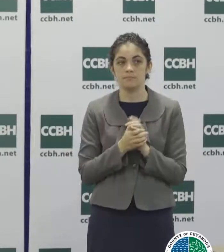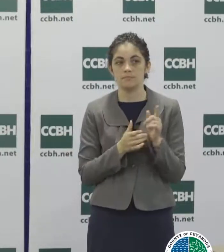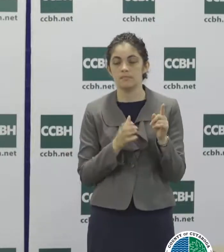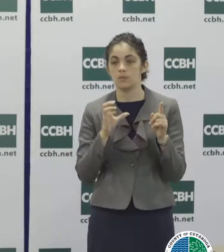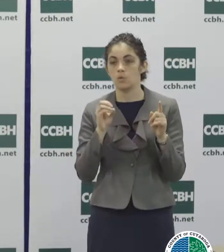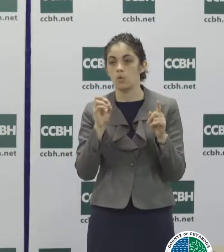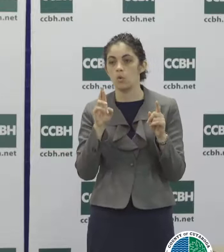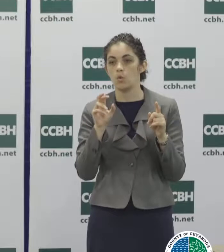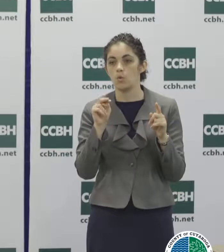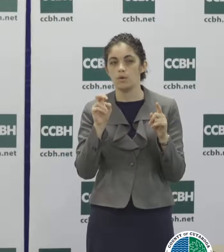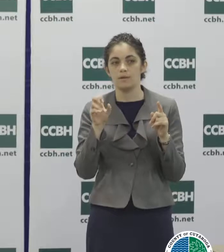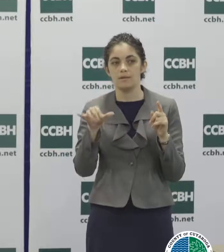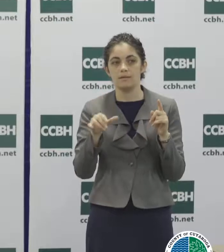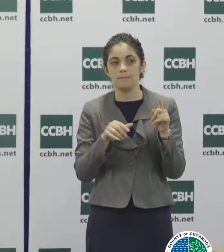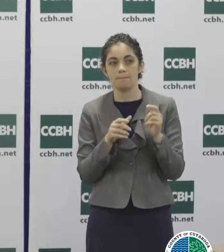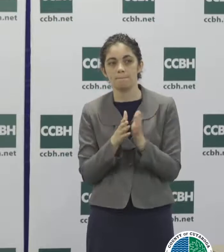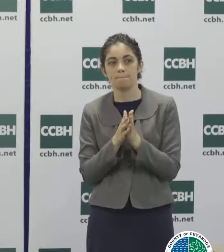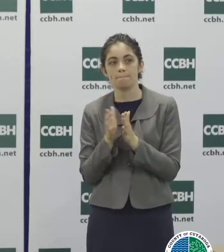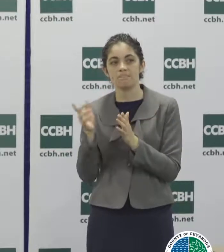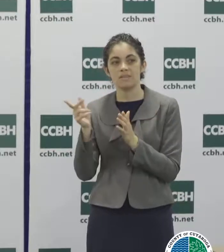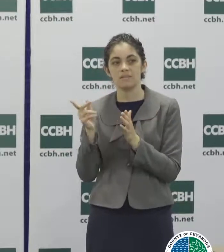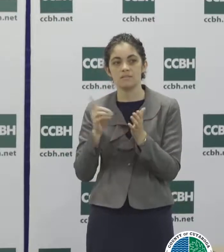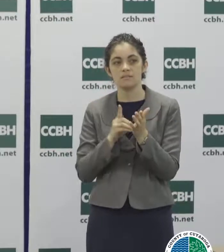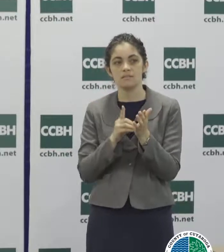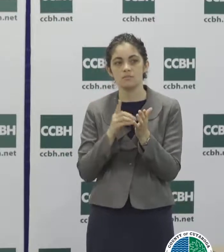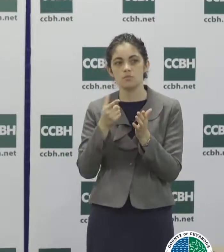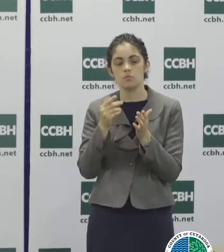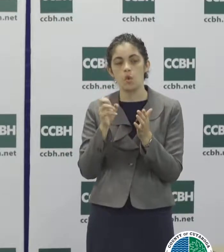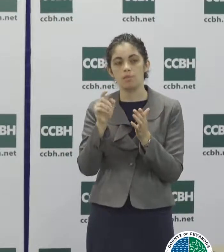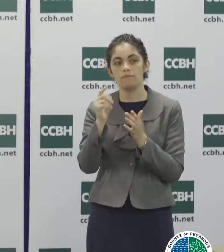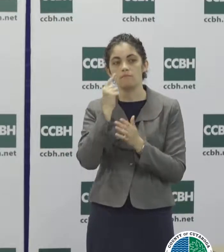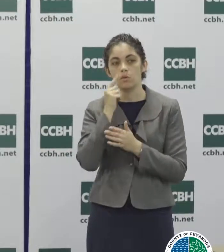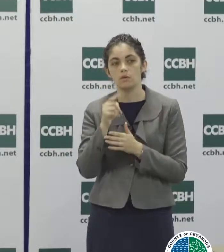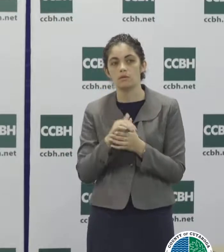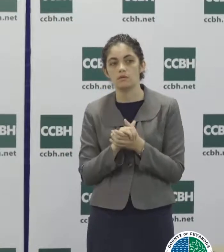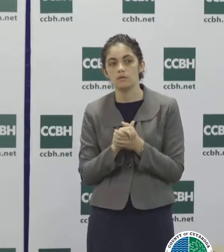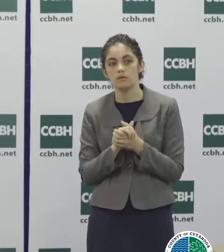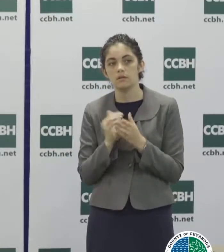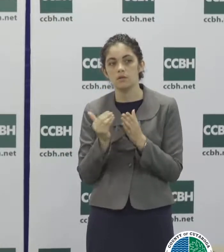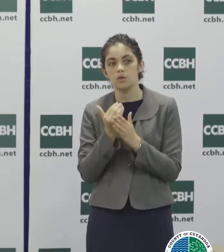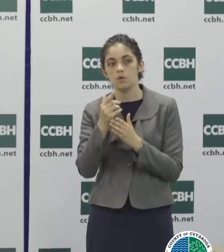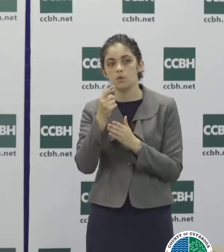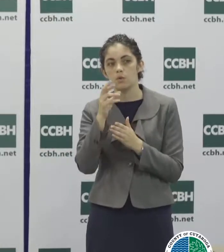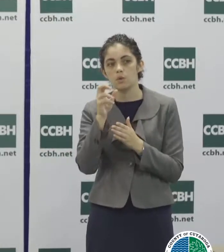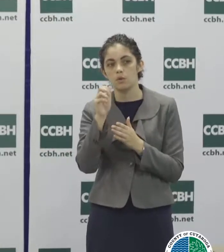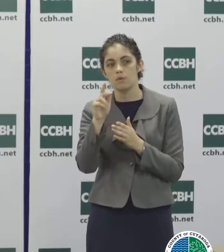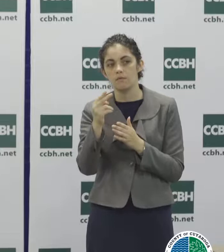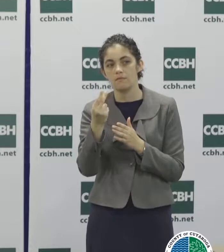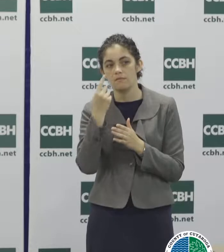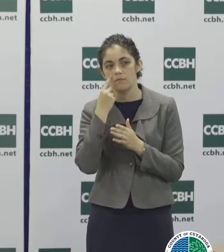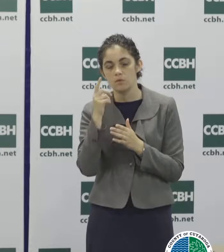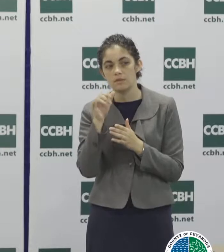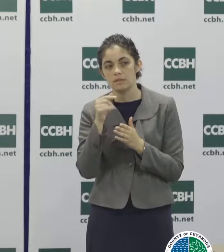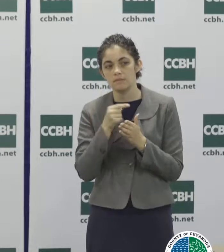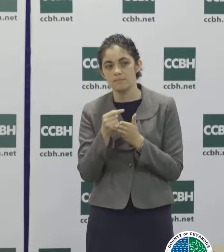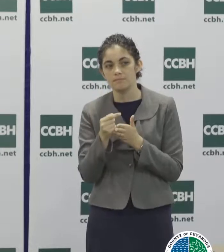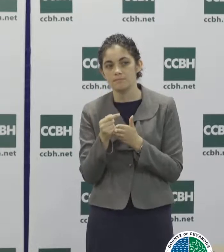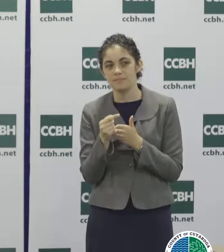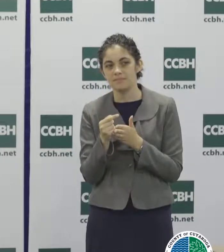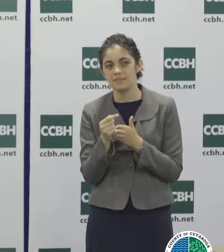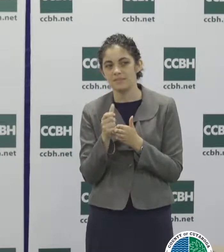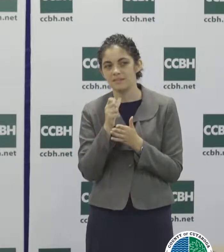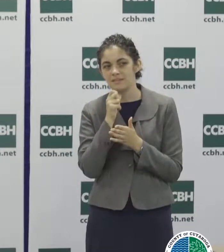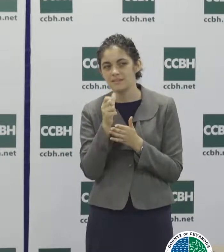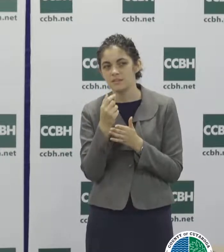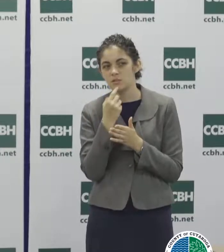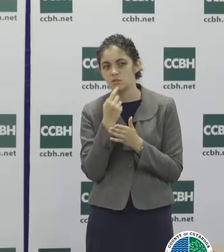was hoping you and Dr. Golan, whomever, could speak to the new graph that we saw this week. I'm not quite sure